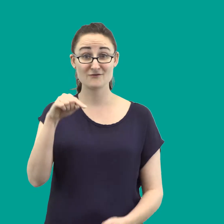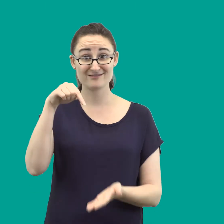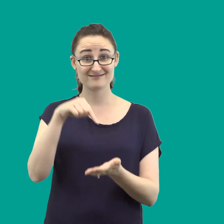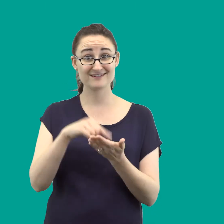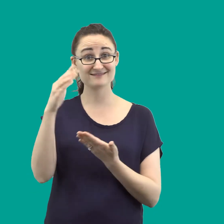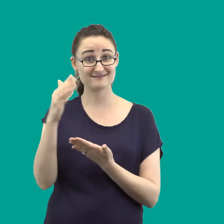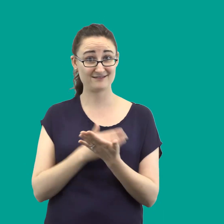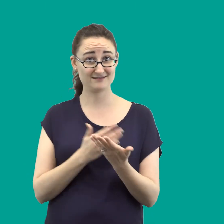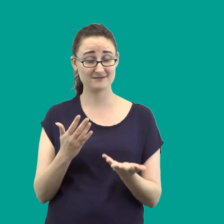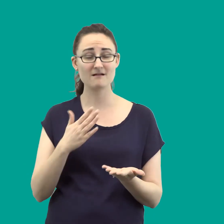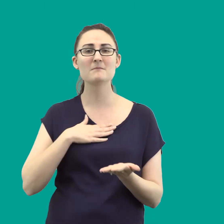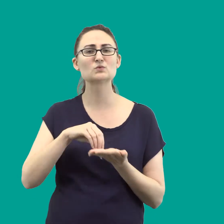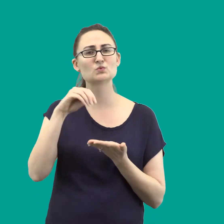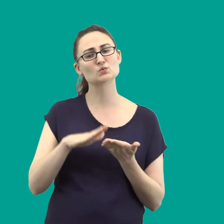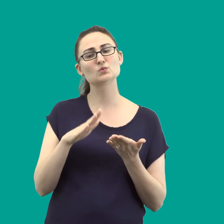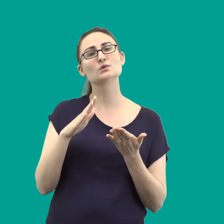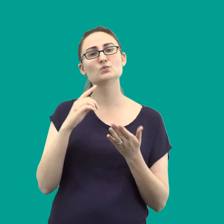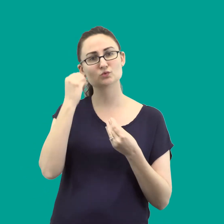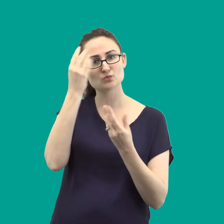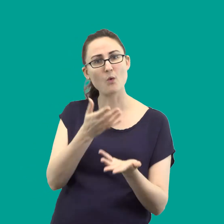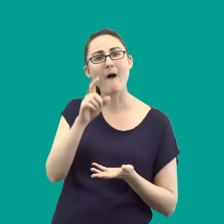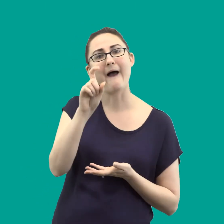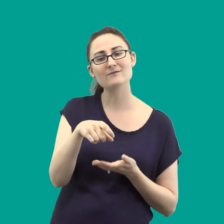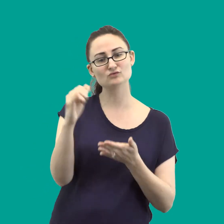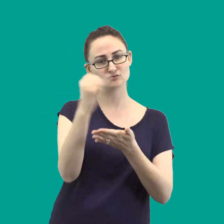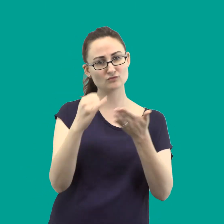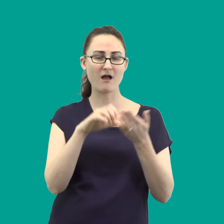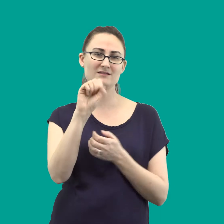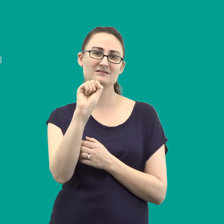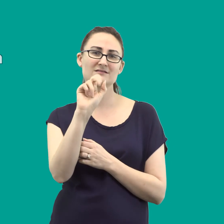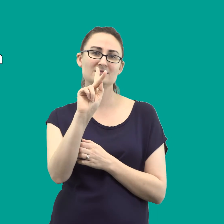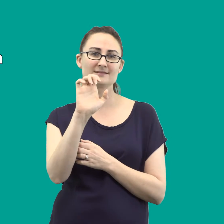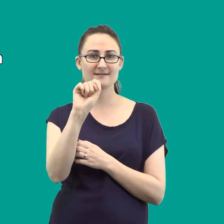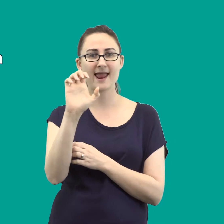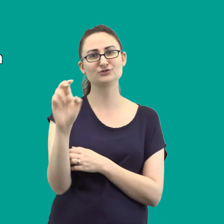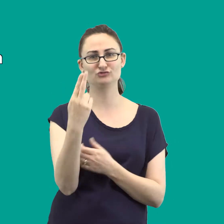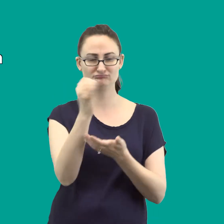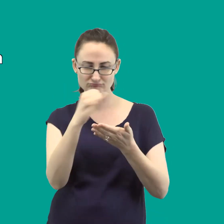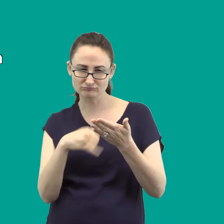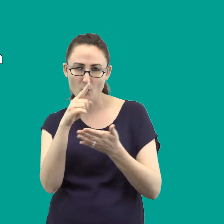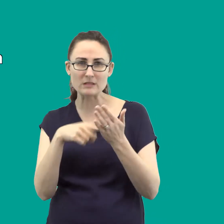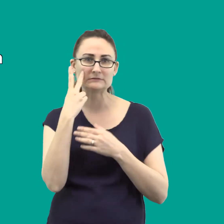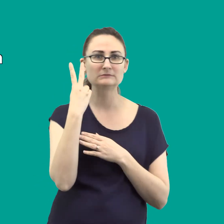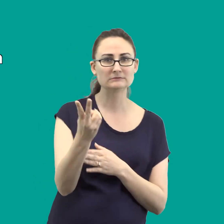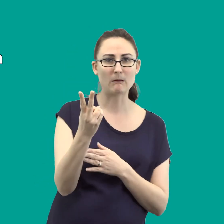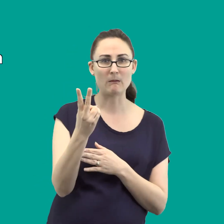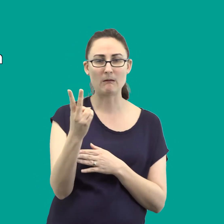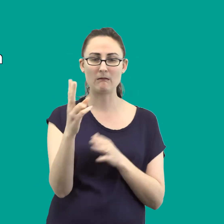For this lesson, my students were informed that they would have to draw a sketch of what they saw.